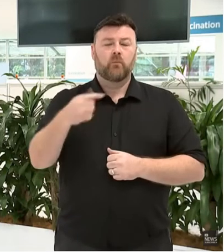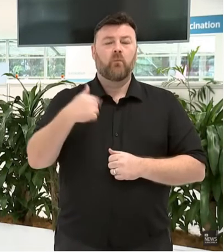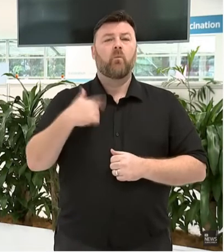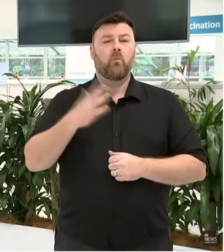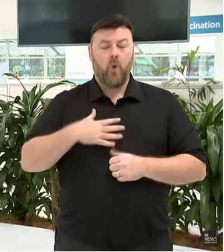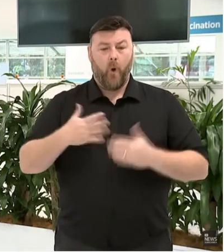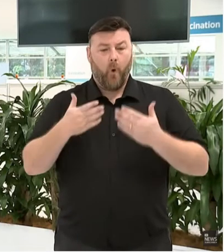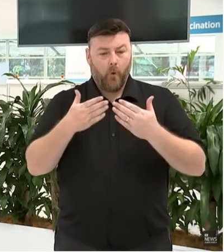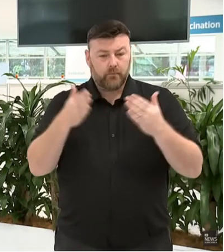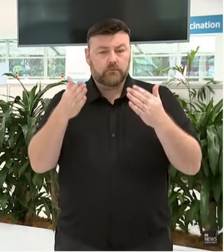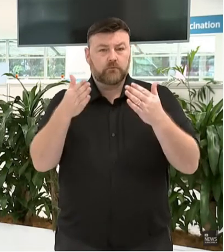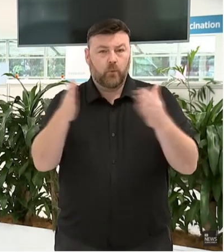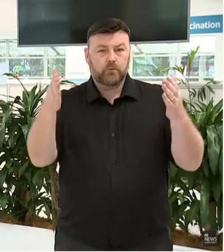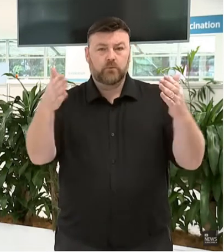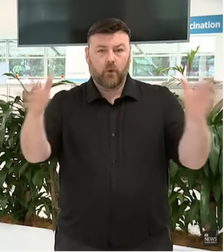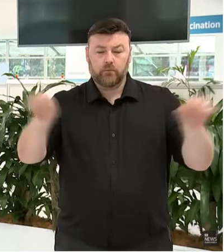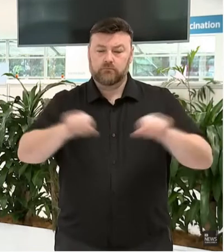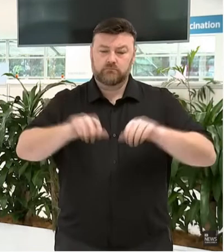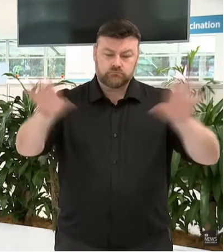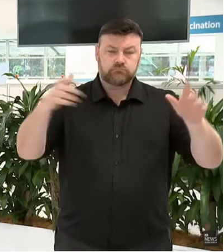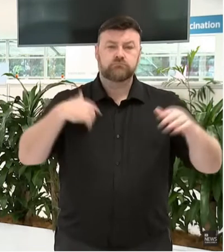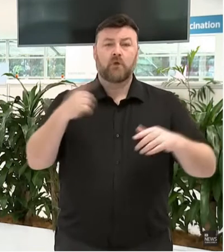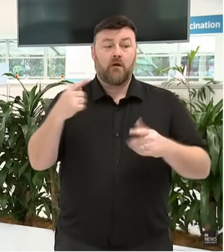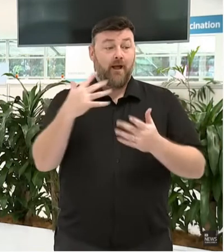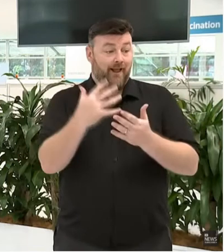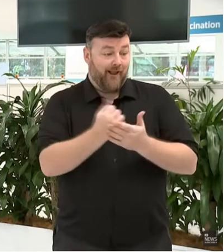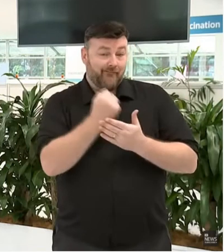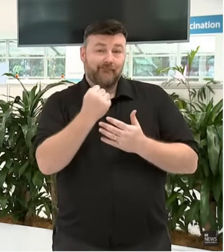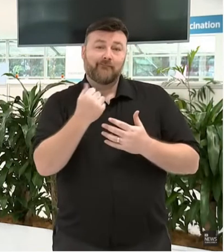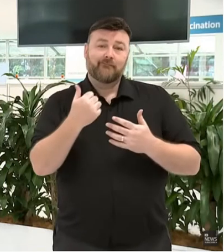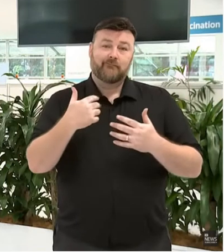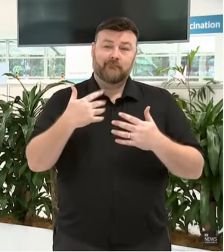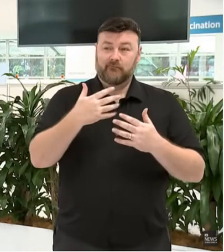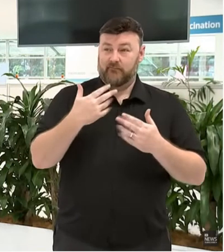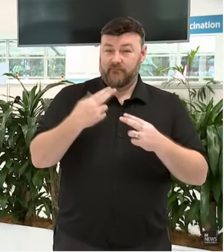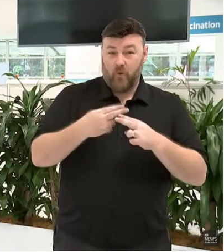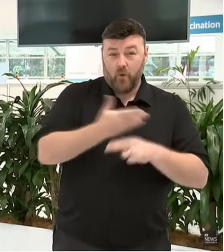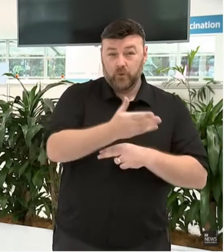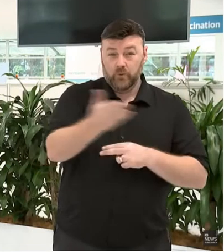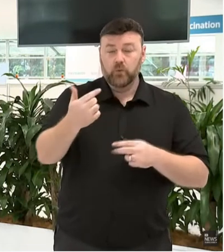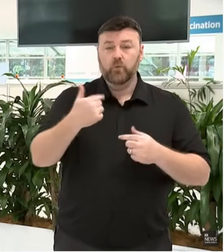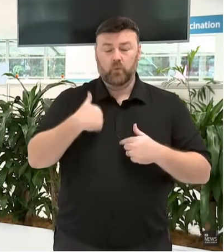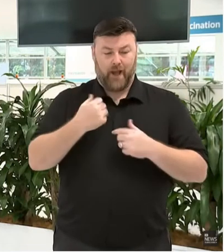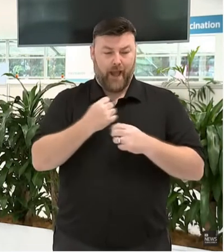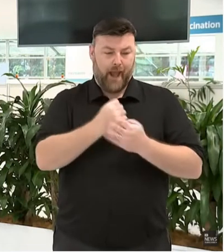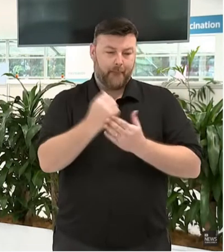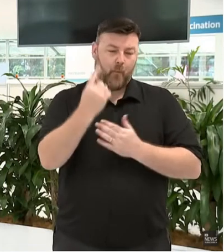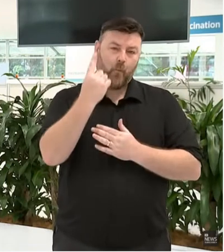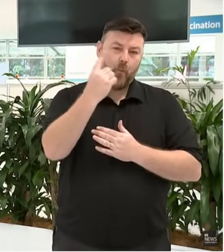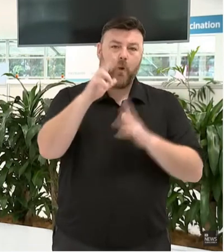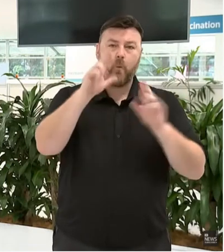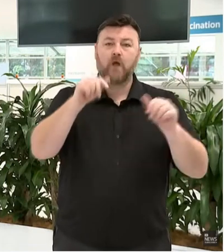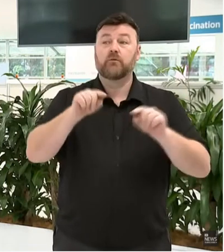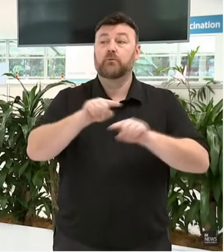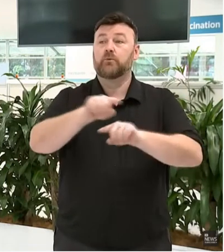up safely. The health and safety of our people is paramount and our number one concern. But in doing